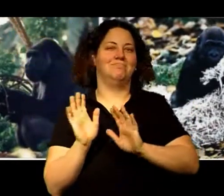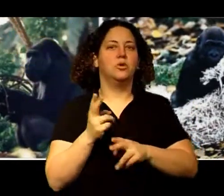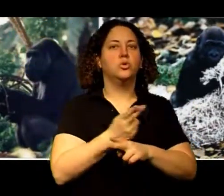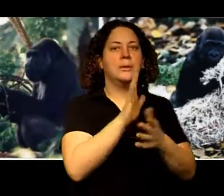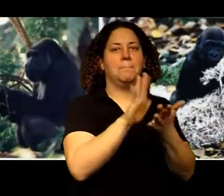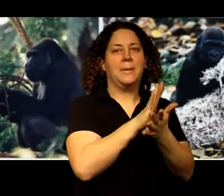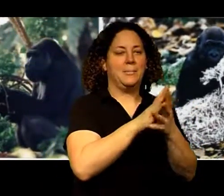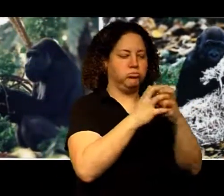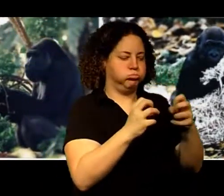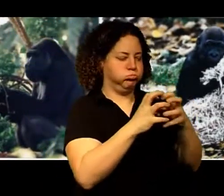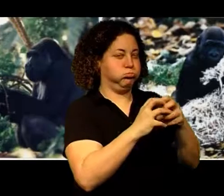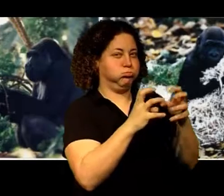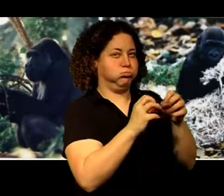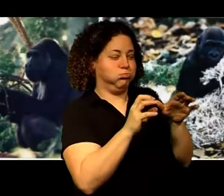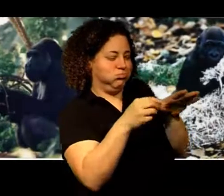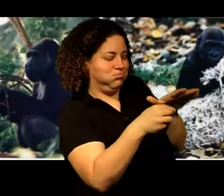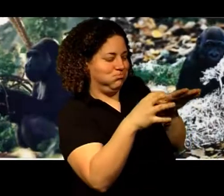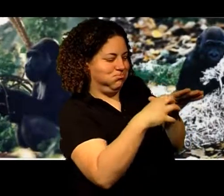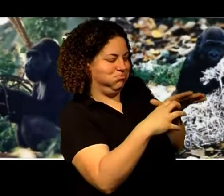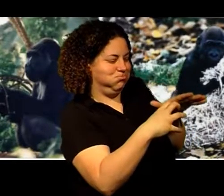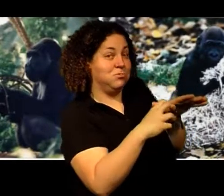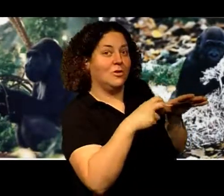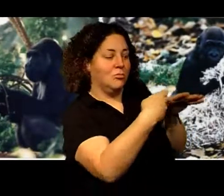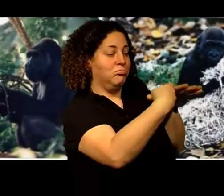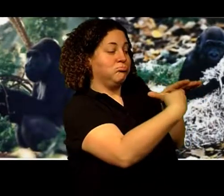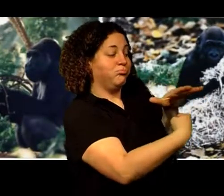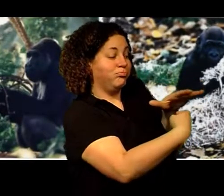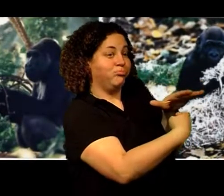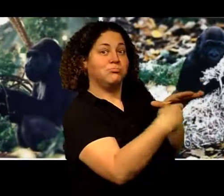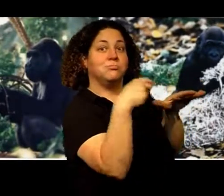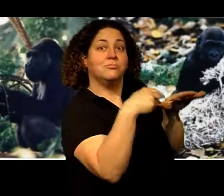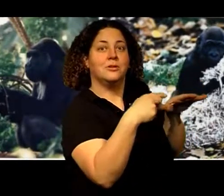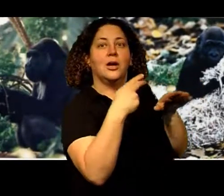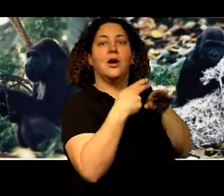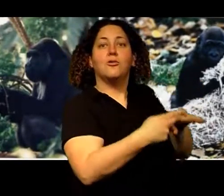They don't use trees. They night, they make their nests with shredded paper.